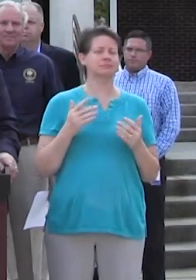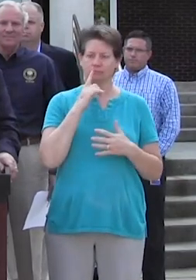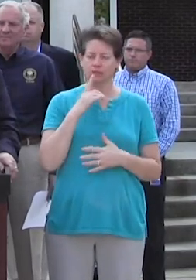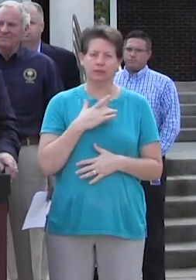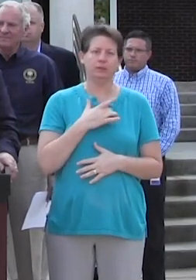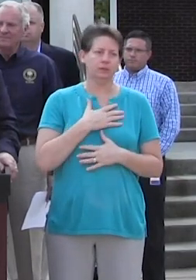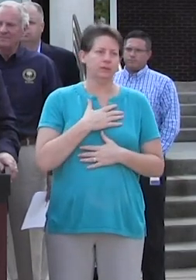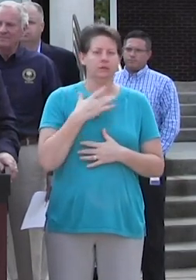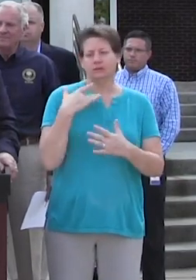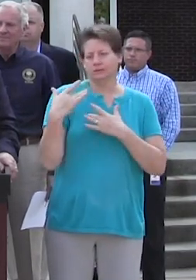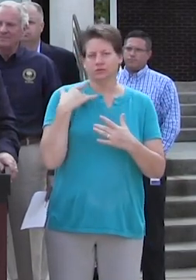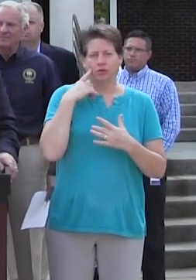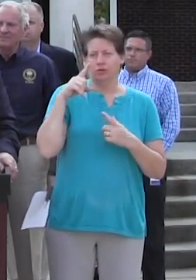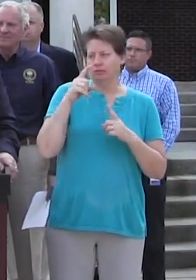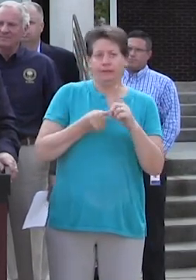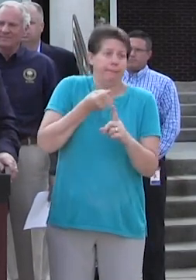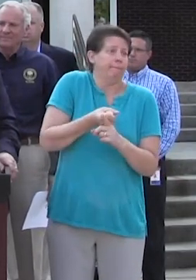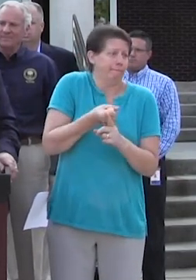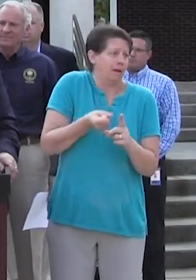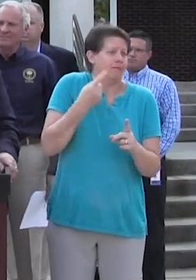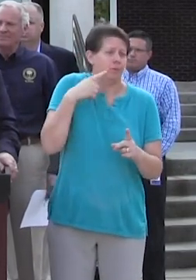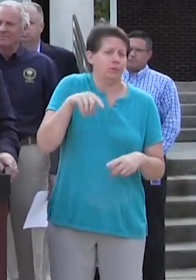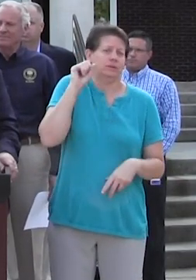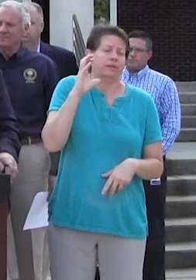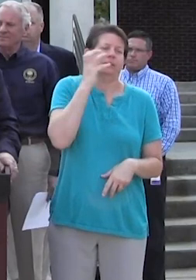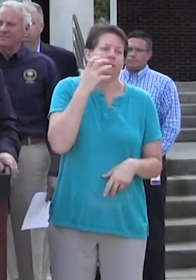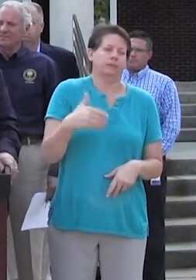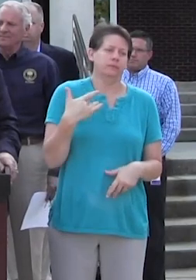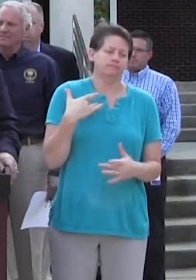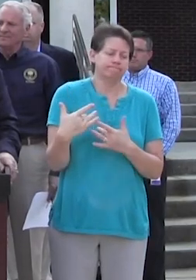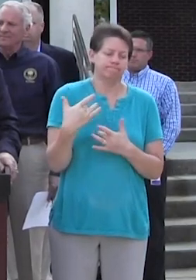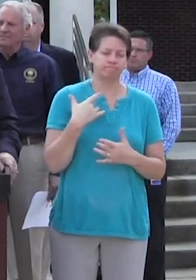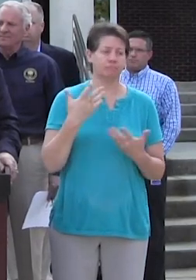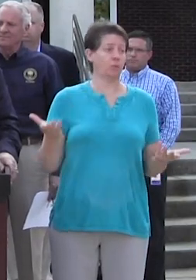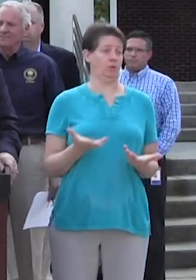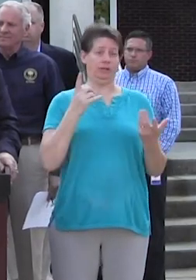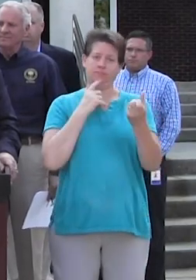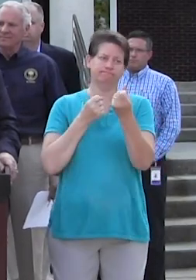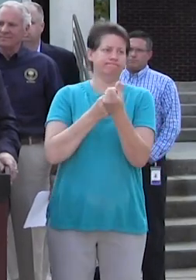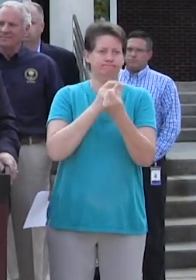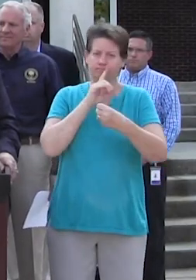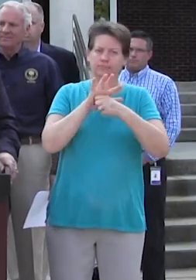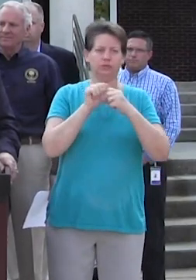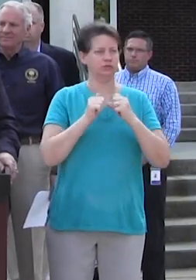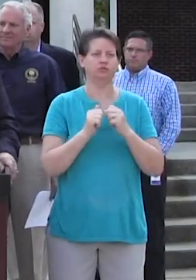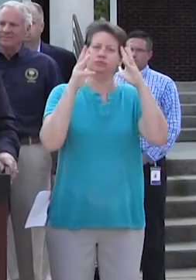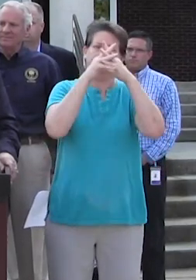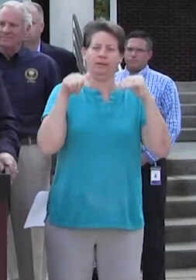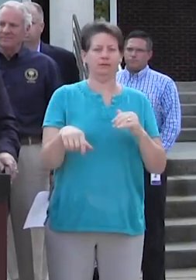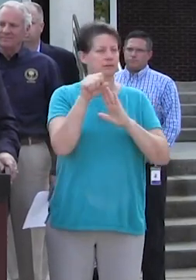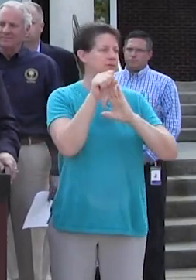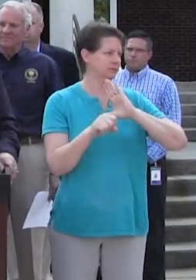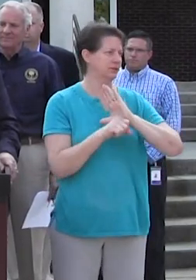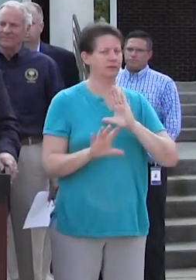We're deeply concerned about the impact to South Carolina, and we're committed to helping rebuild the state and the work